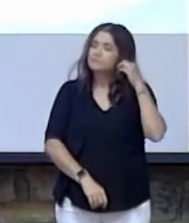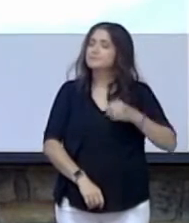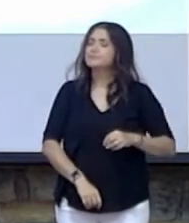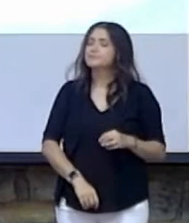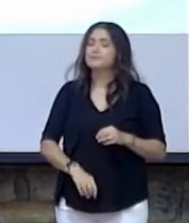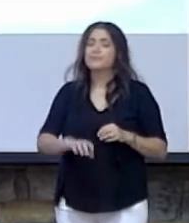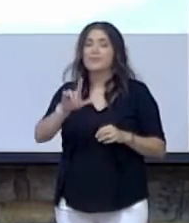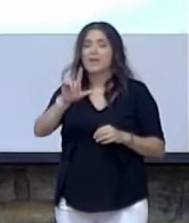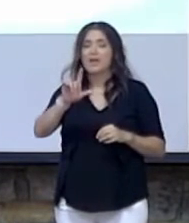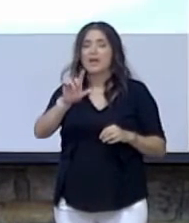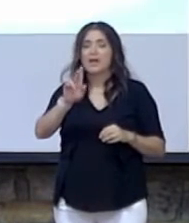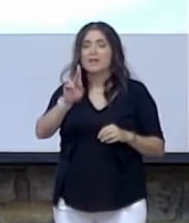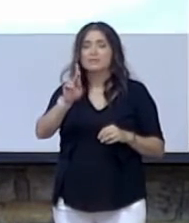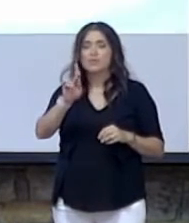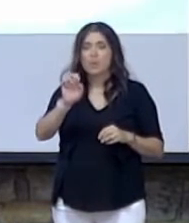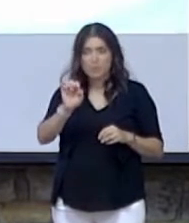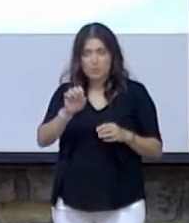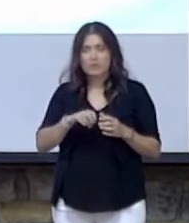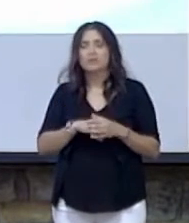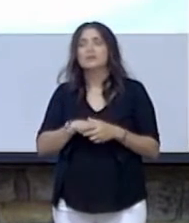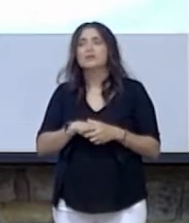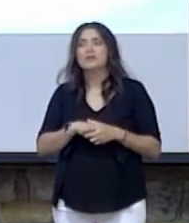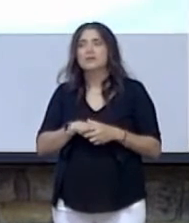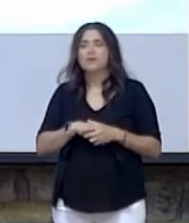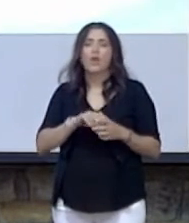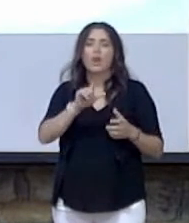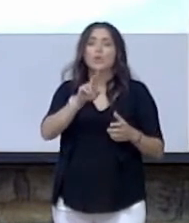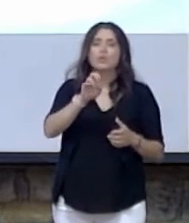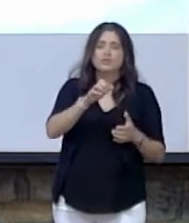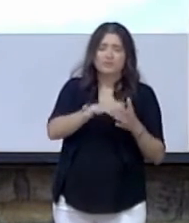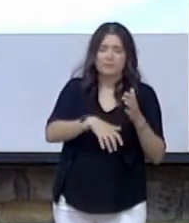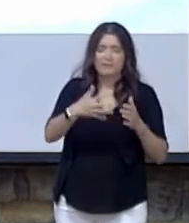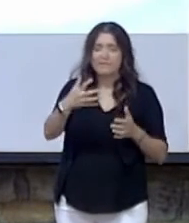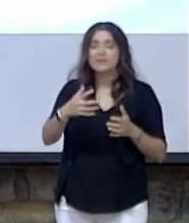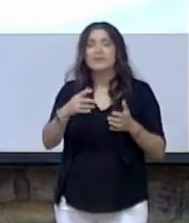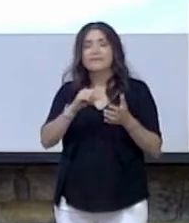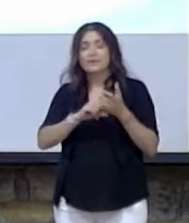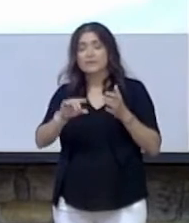As Luke would close out this chapter, beginning in verse 57,